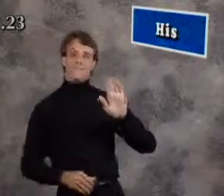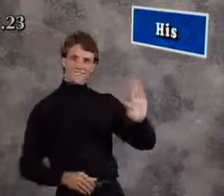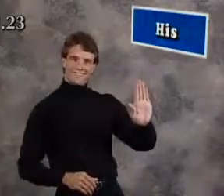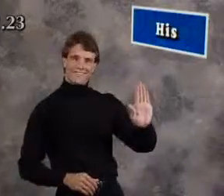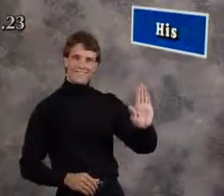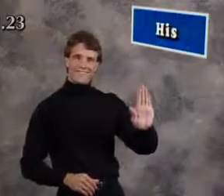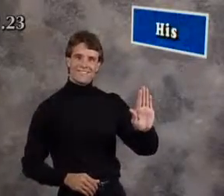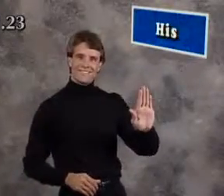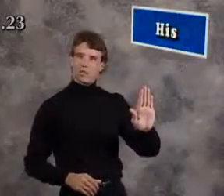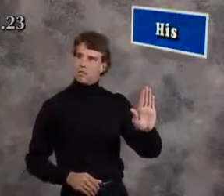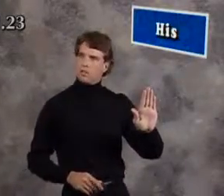His.